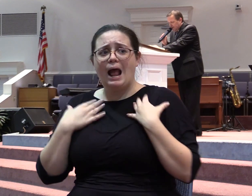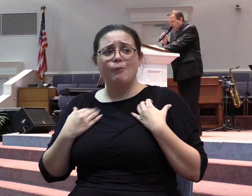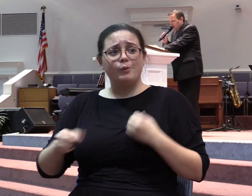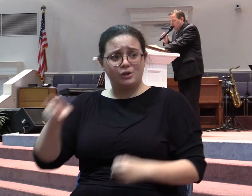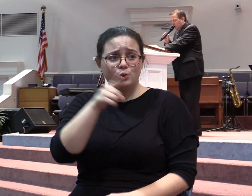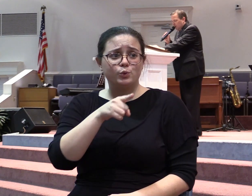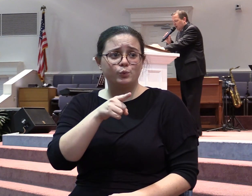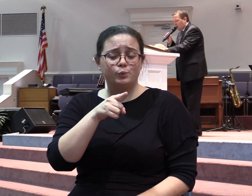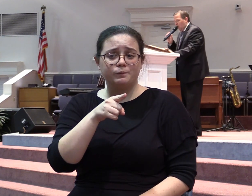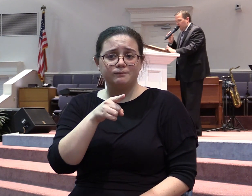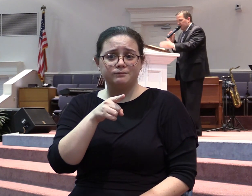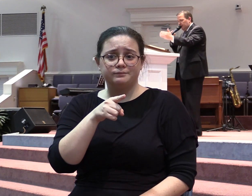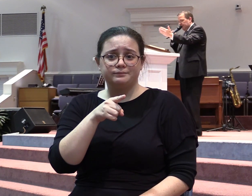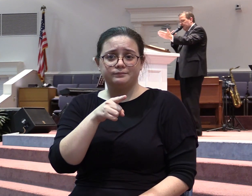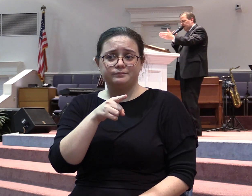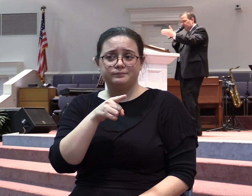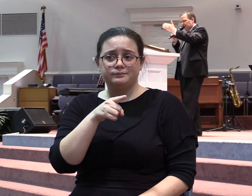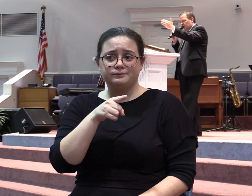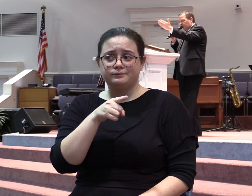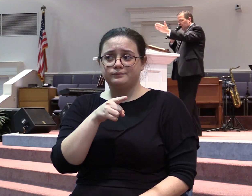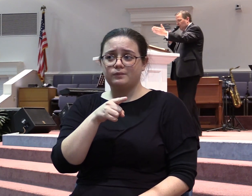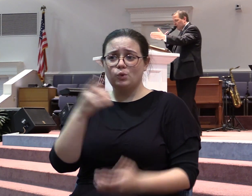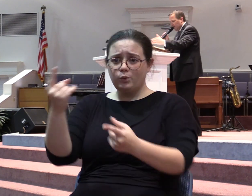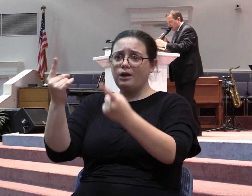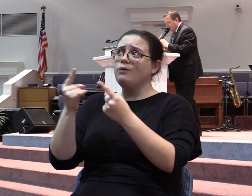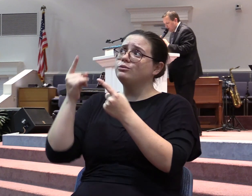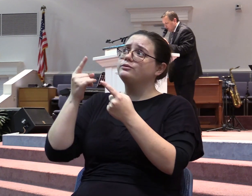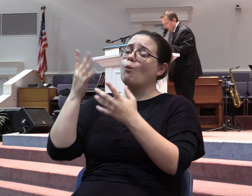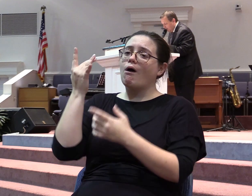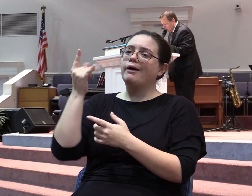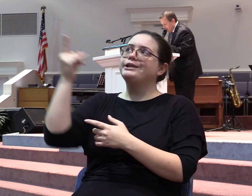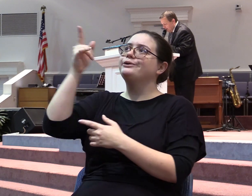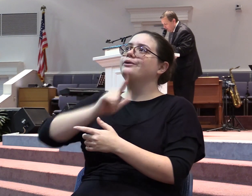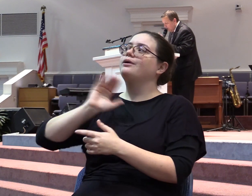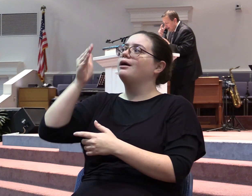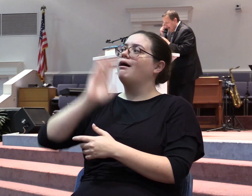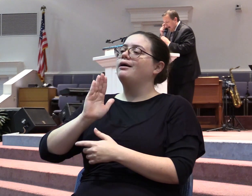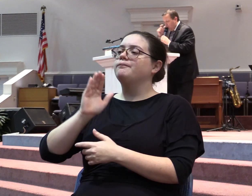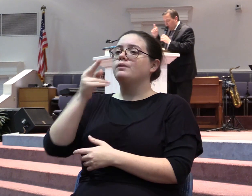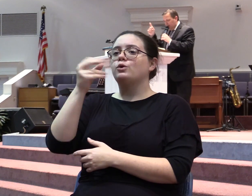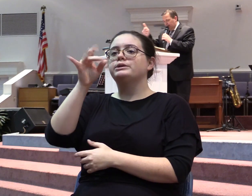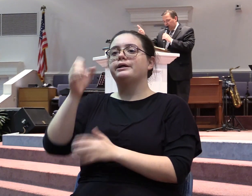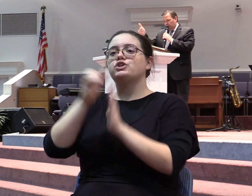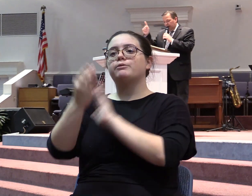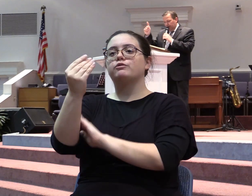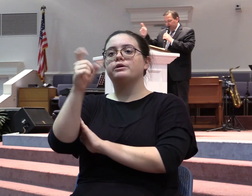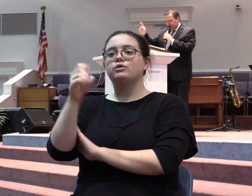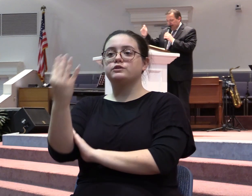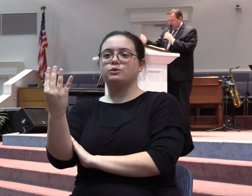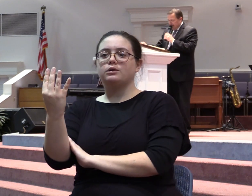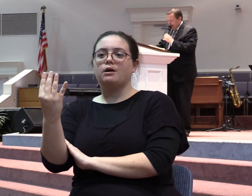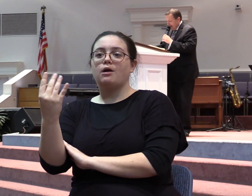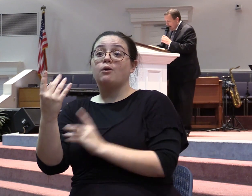backslidings. But behold, we come unto thee, for thou art the Lord our God. Hosea 14 and 4. I will heal